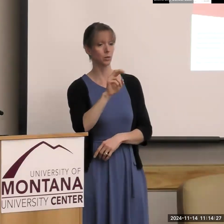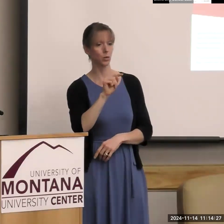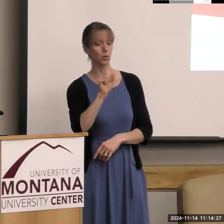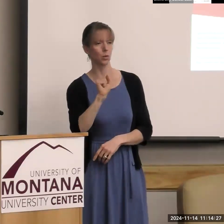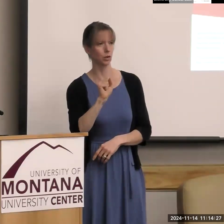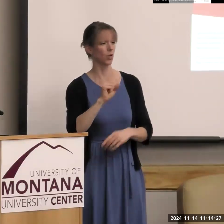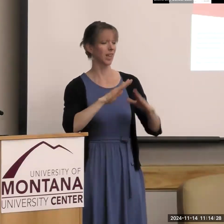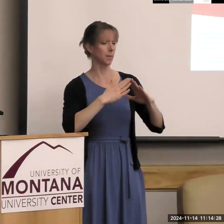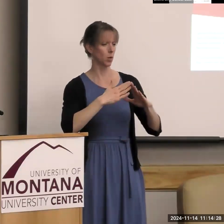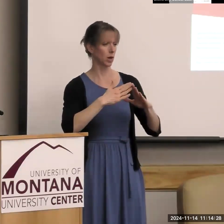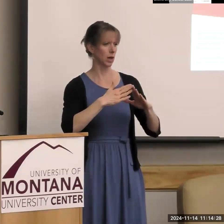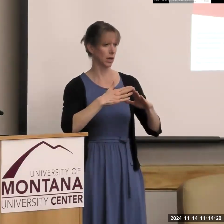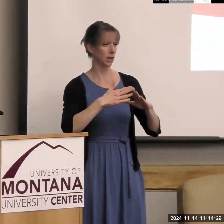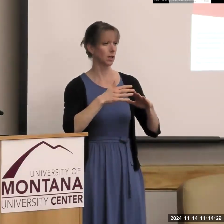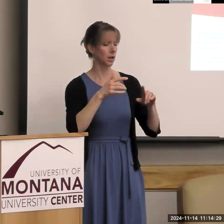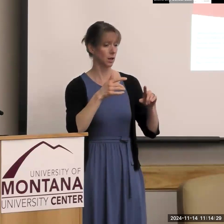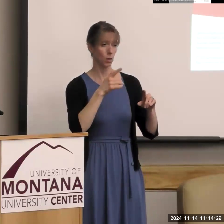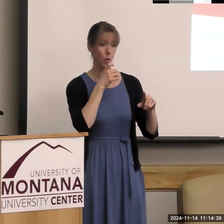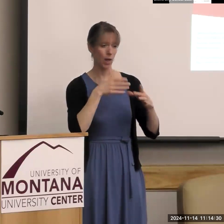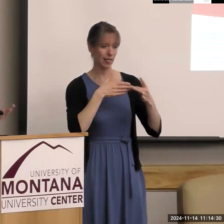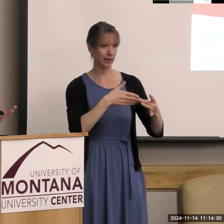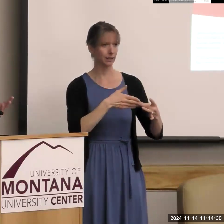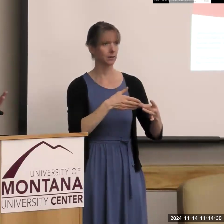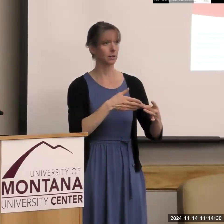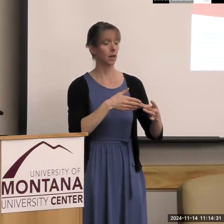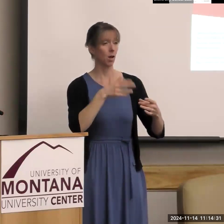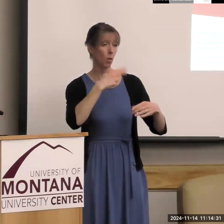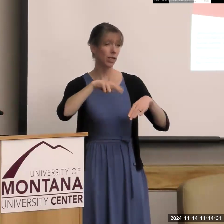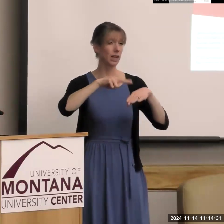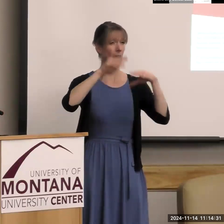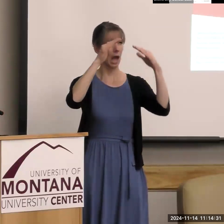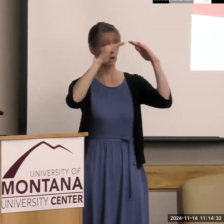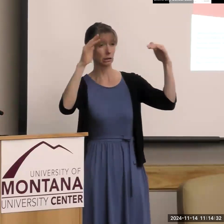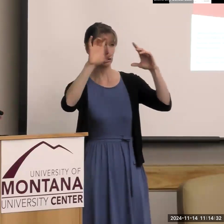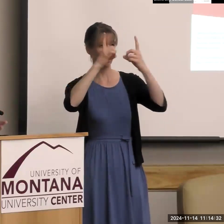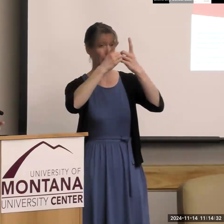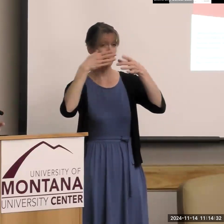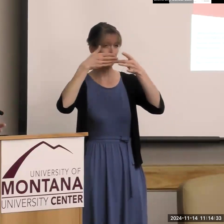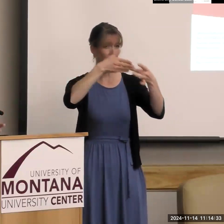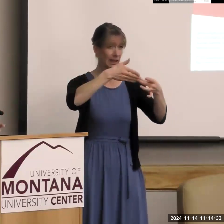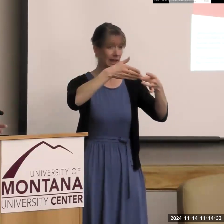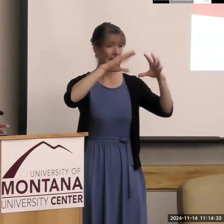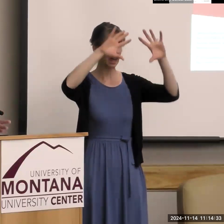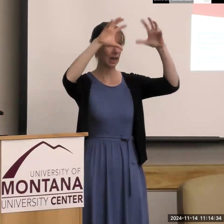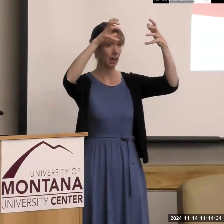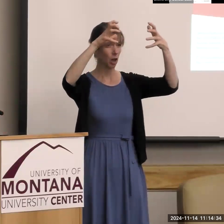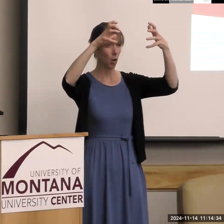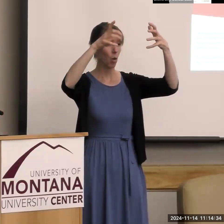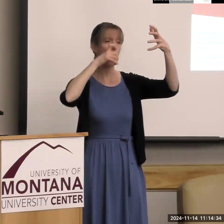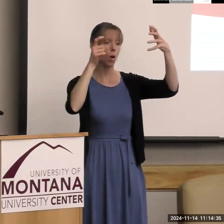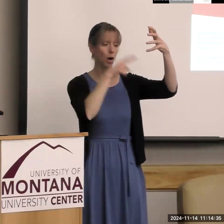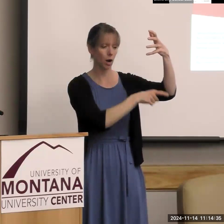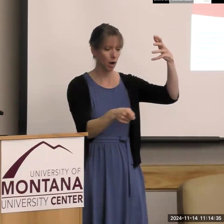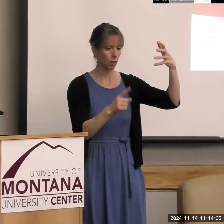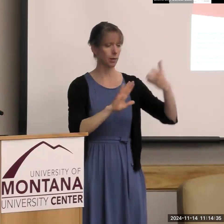saying, are we going to be led by, a national department or, a federal department? Are we going to be able to be